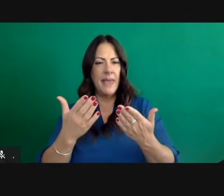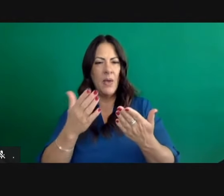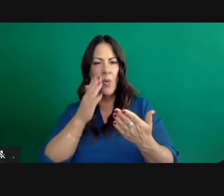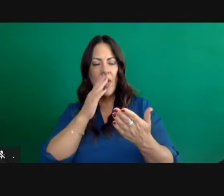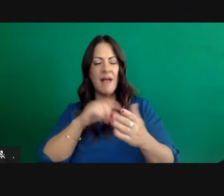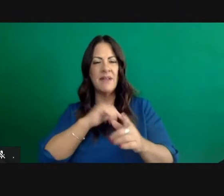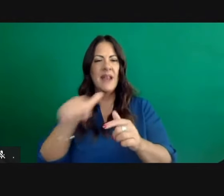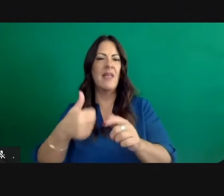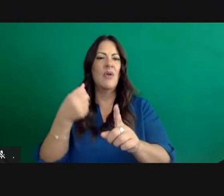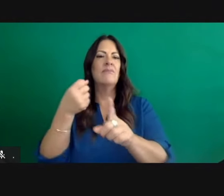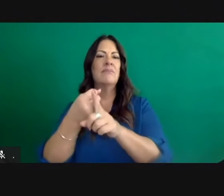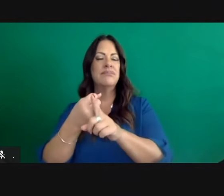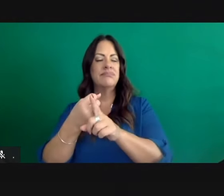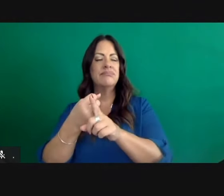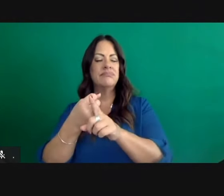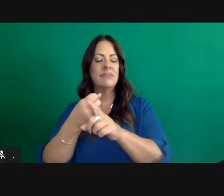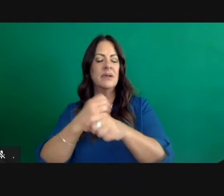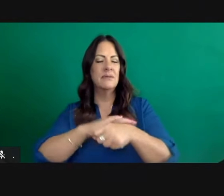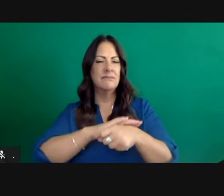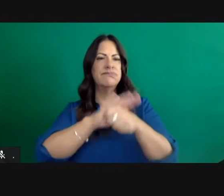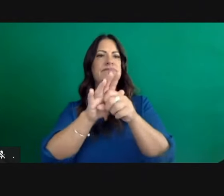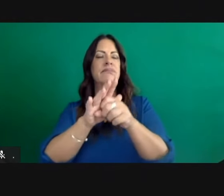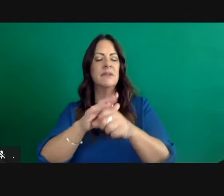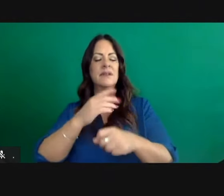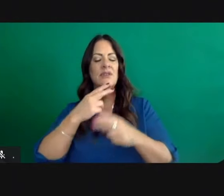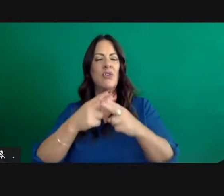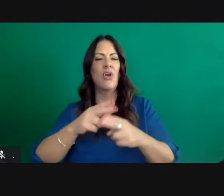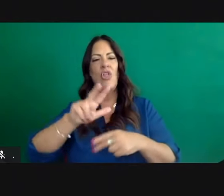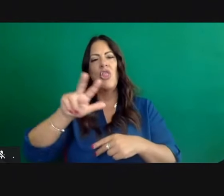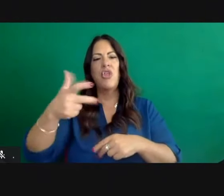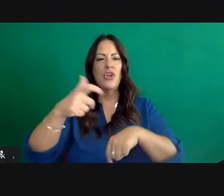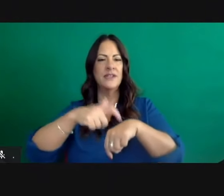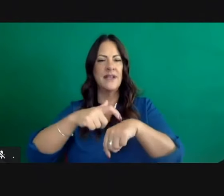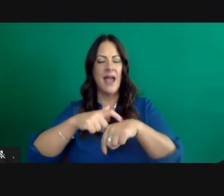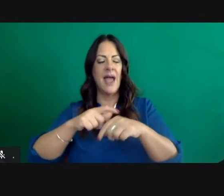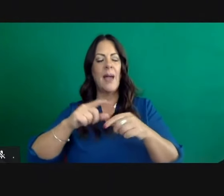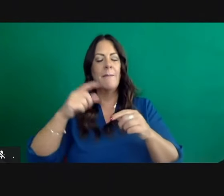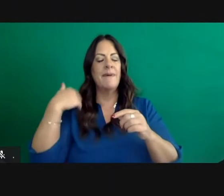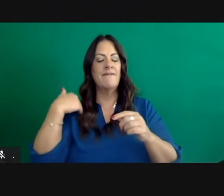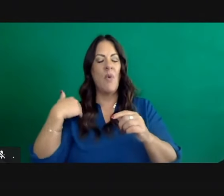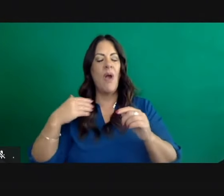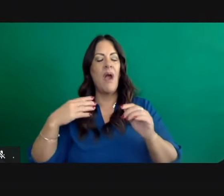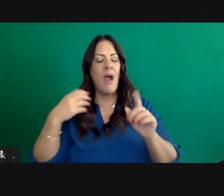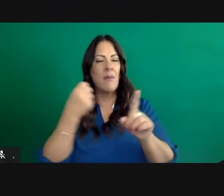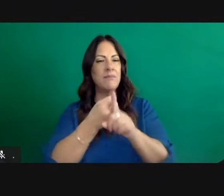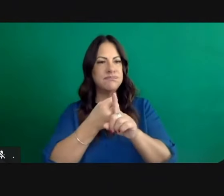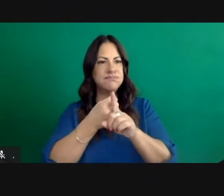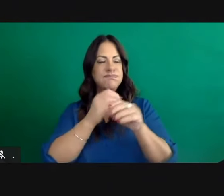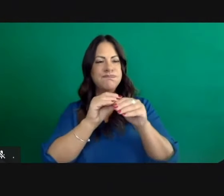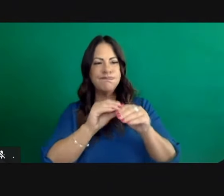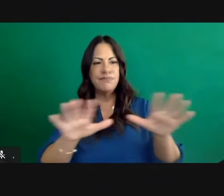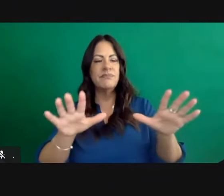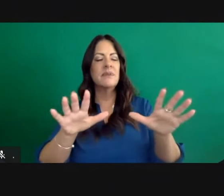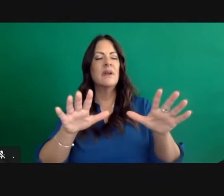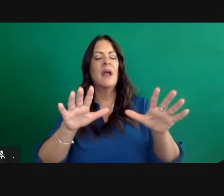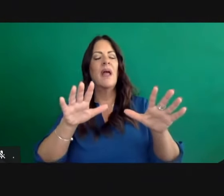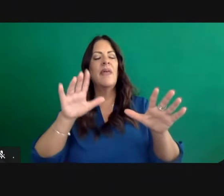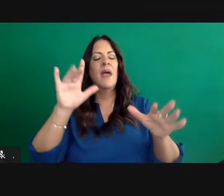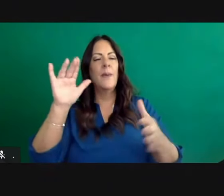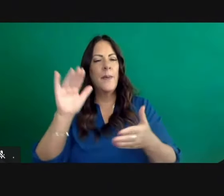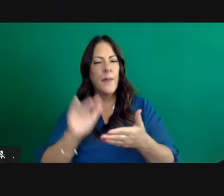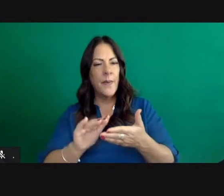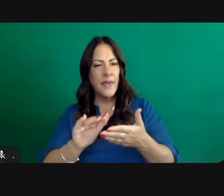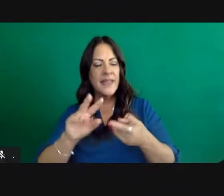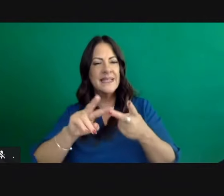questions. If we're not seeing the national third wave, but we're seeing an uptick in cases, how would you characterize what we're heading into? Is this actually a good sign that California's